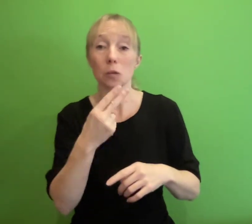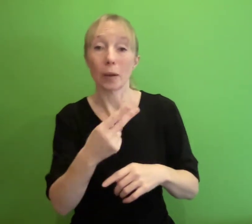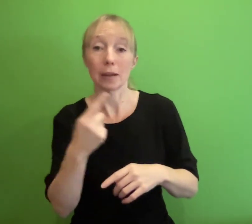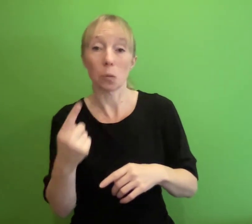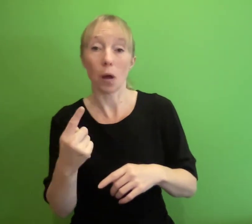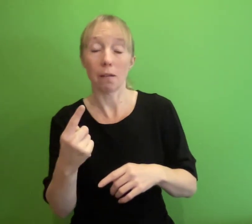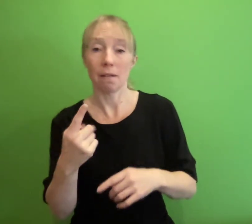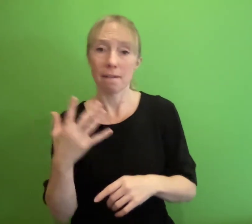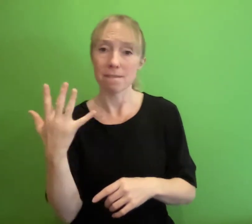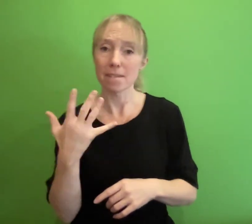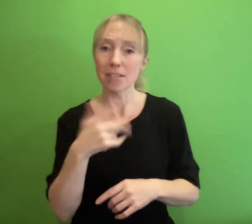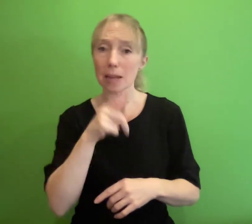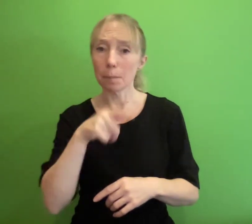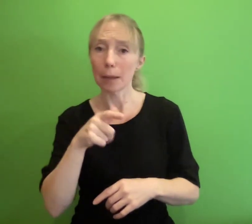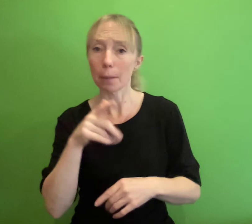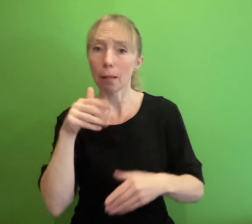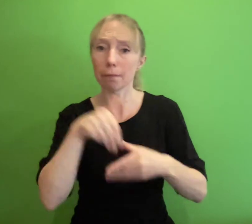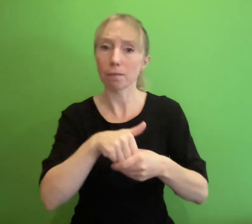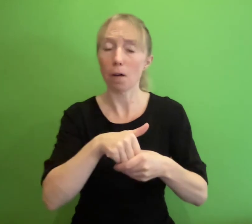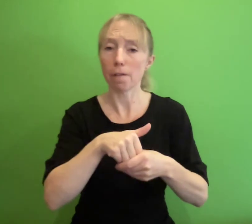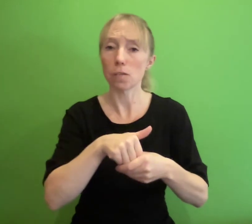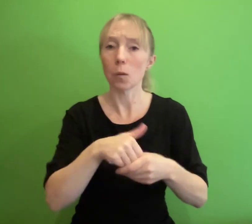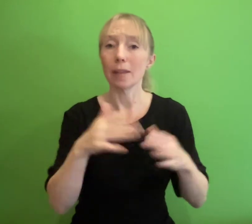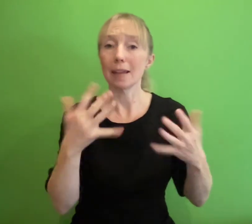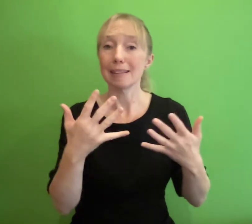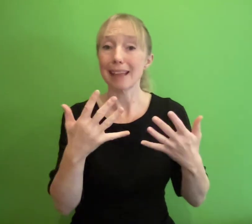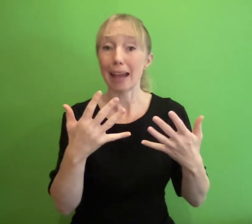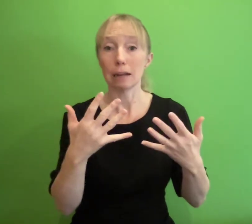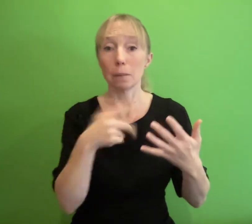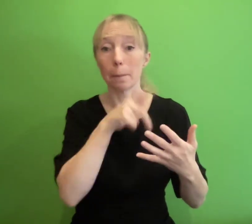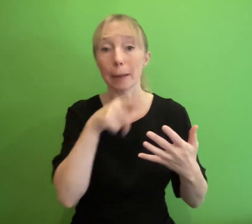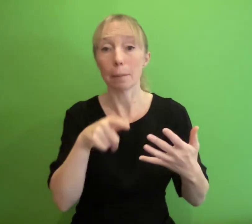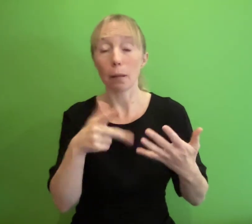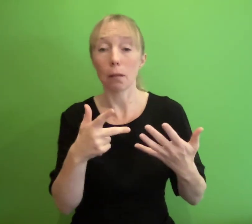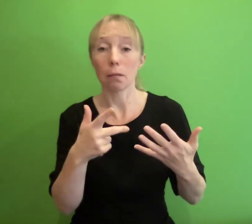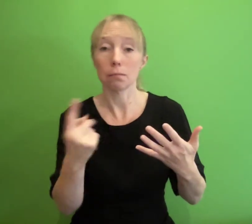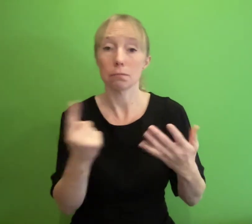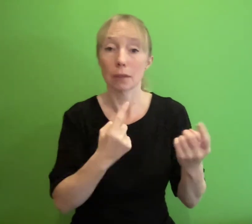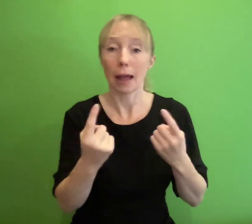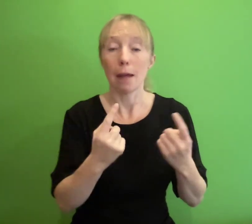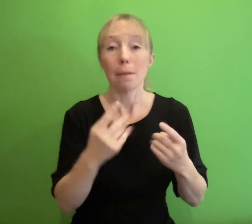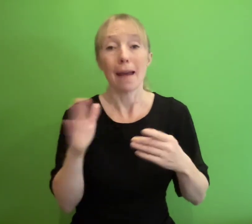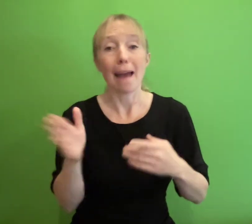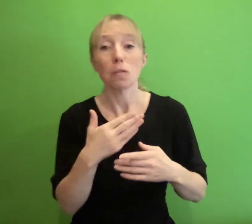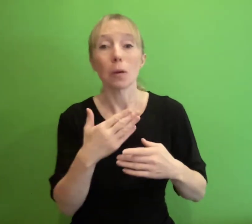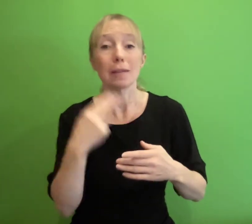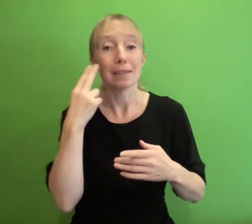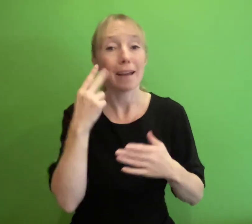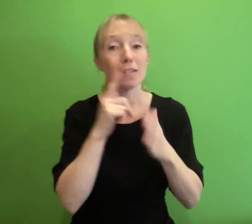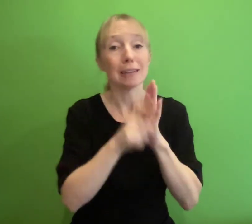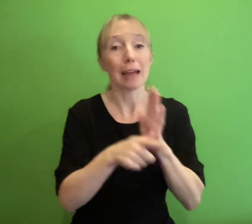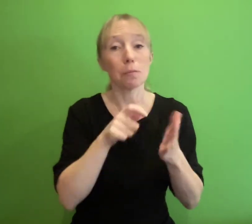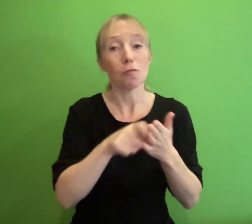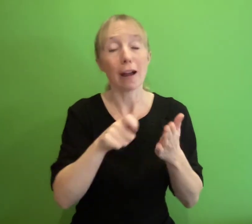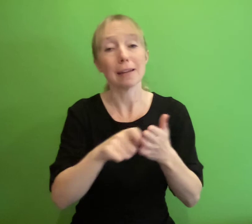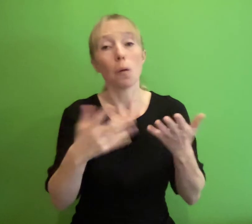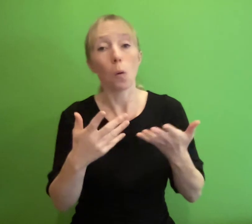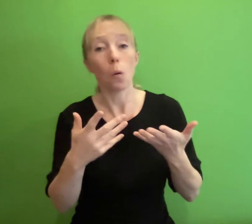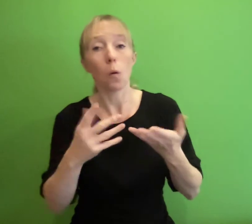signed up, with 10 participants. Everyone was a deaf and disabled writer or creative practitioner. All participants were